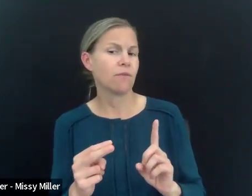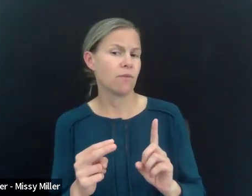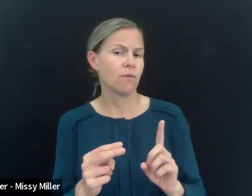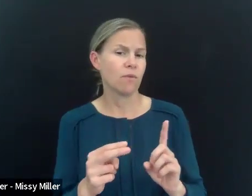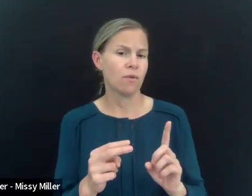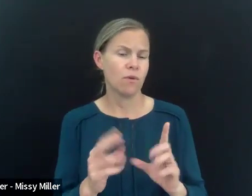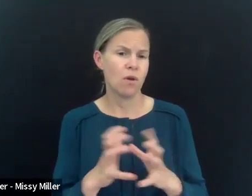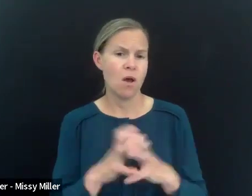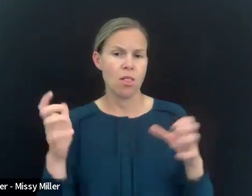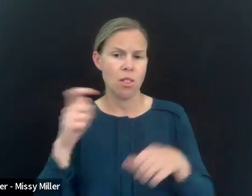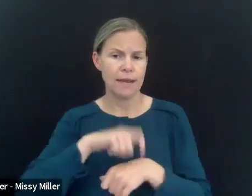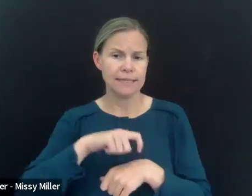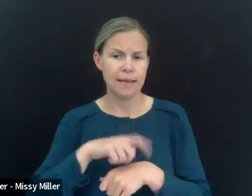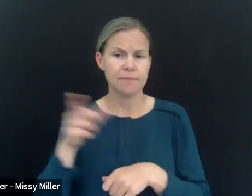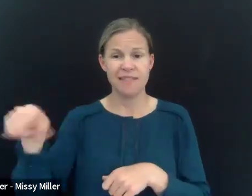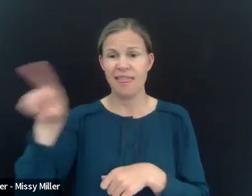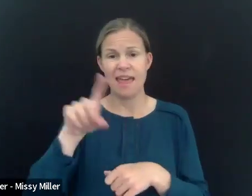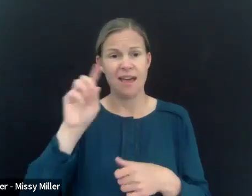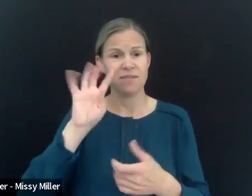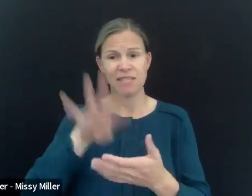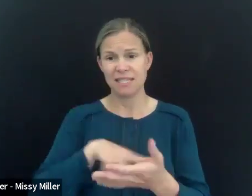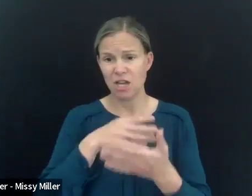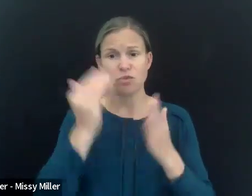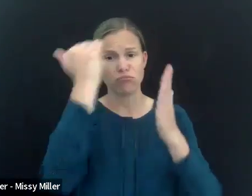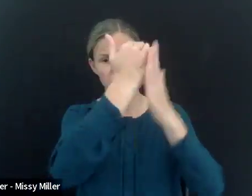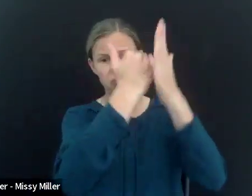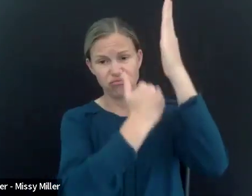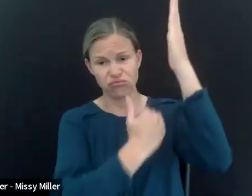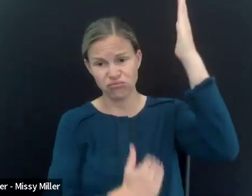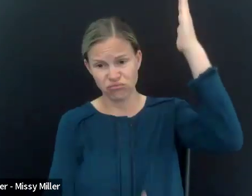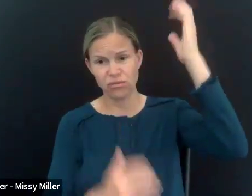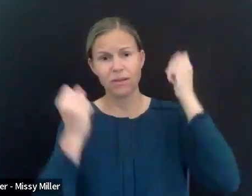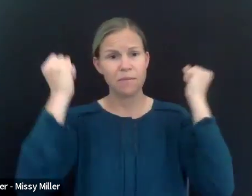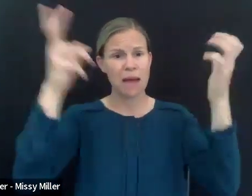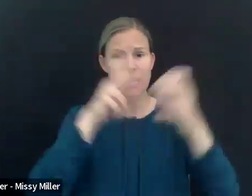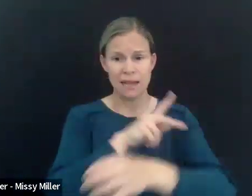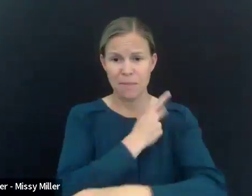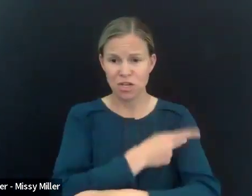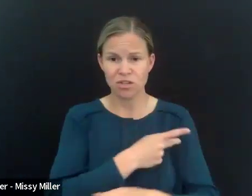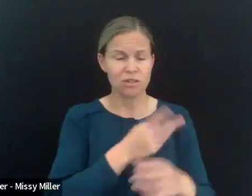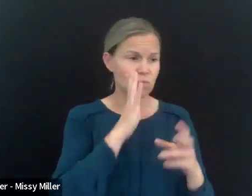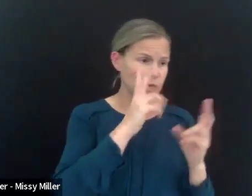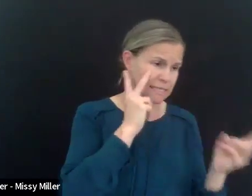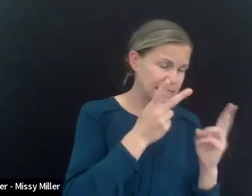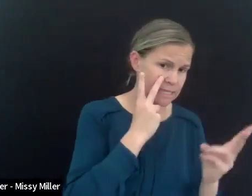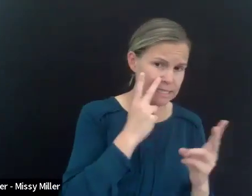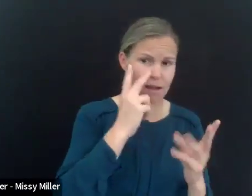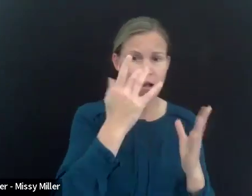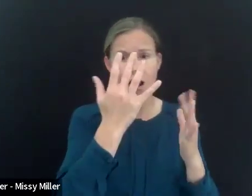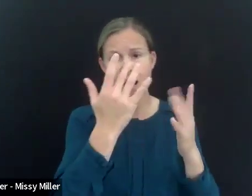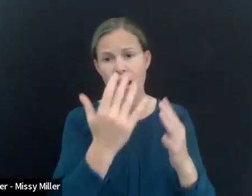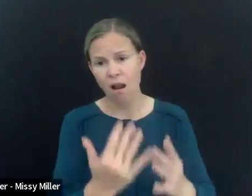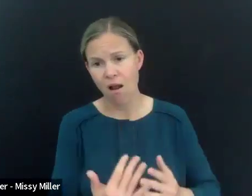clinicians a lot of times have their schedules piled, patients piled on top of one another, and I know that a lot of it